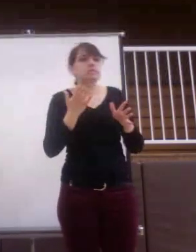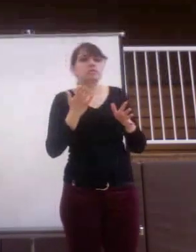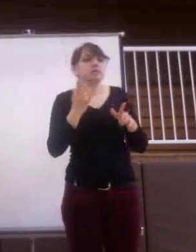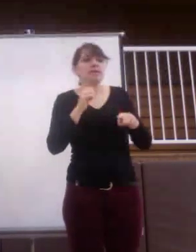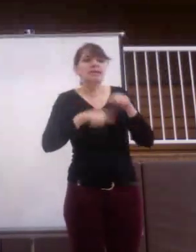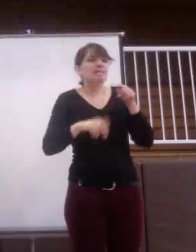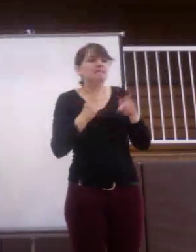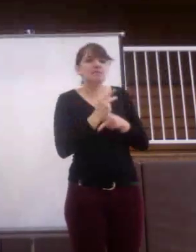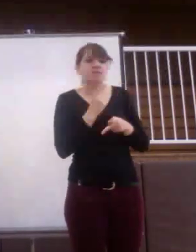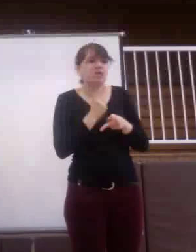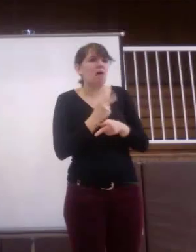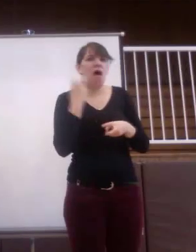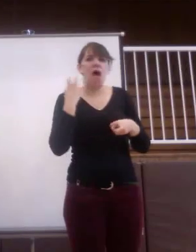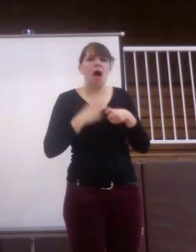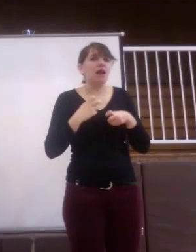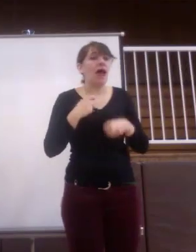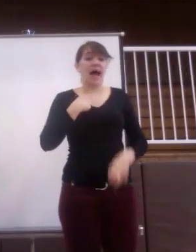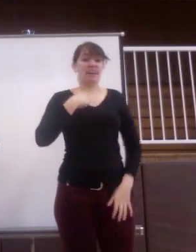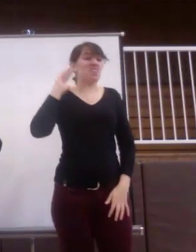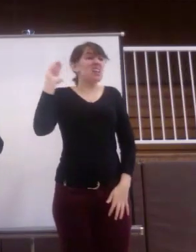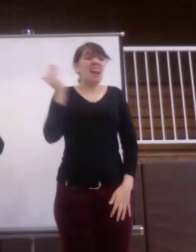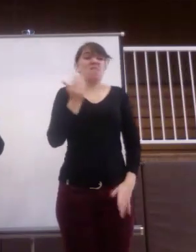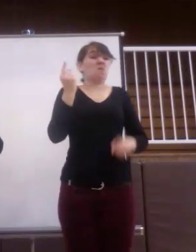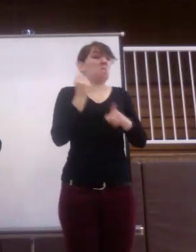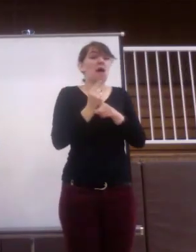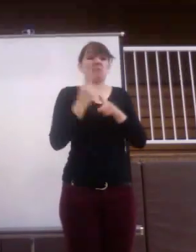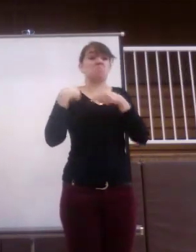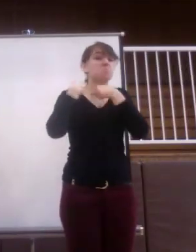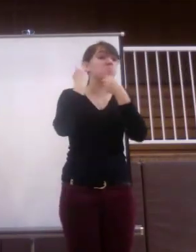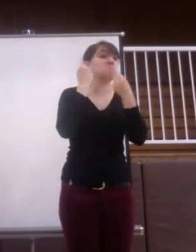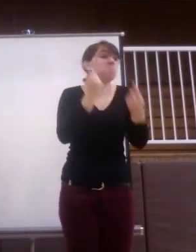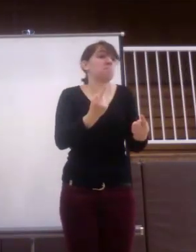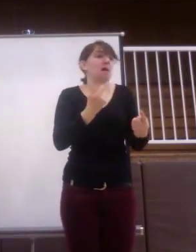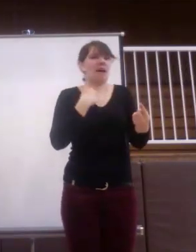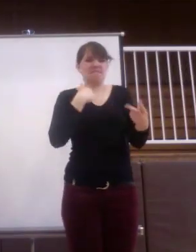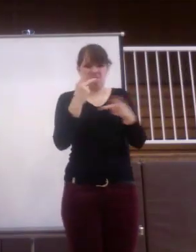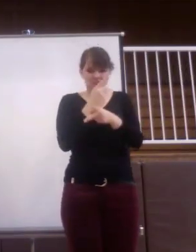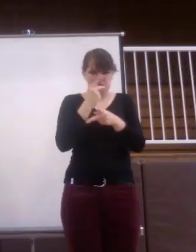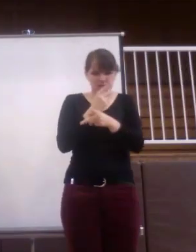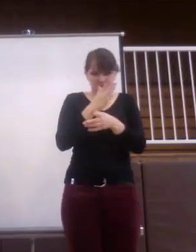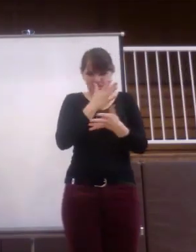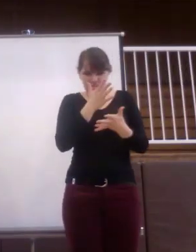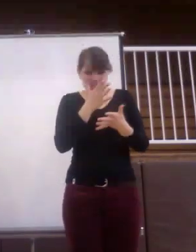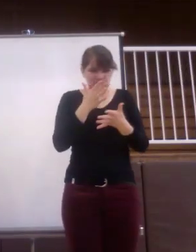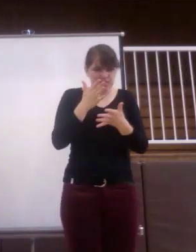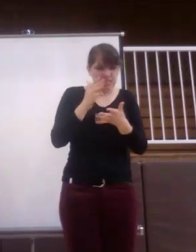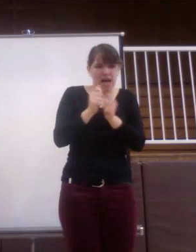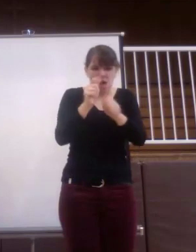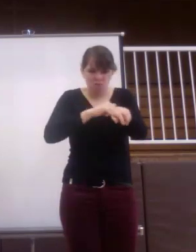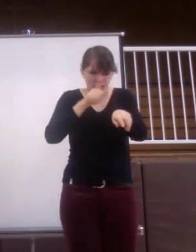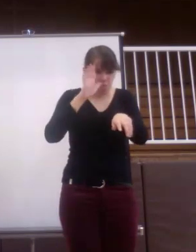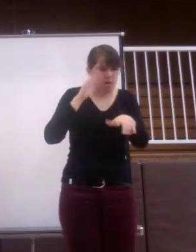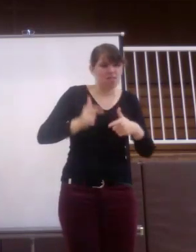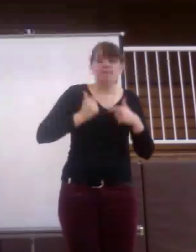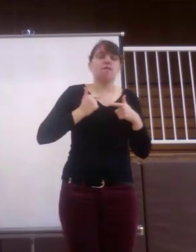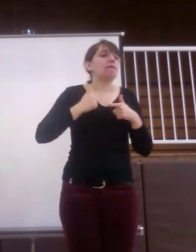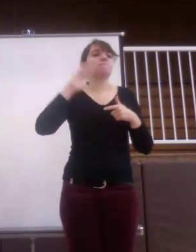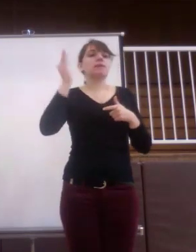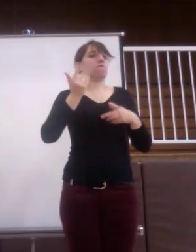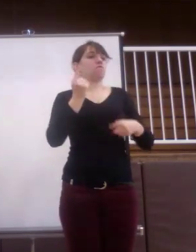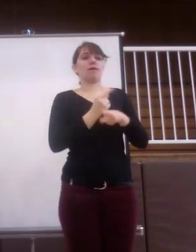I can assure you that I have never been right in my estimation of how long a patient has to live.